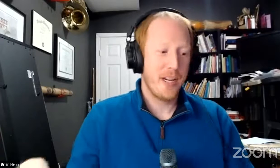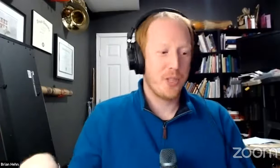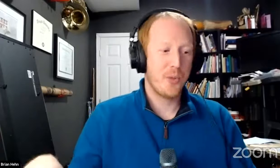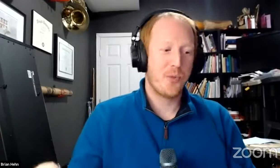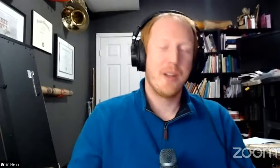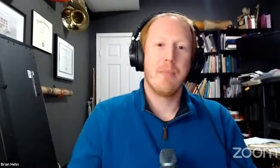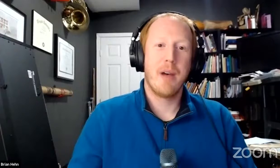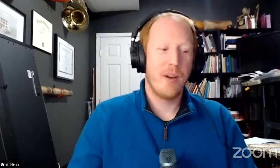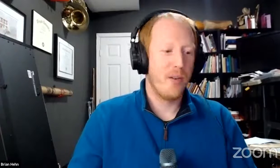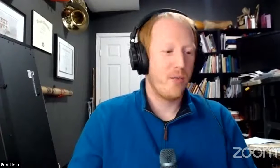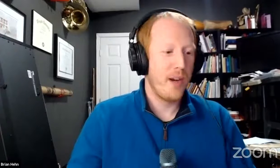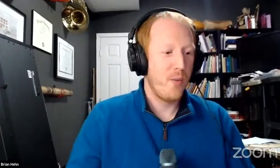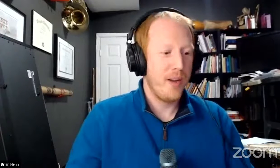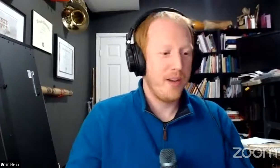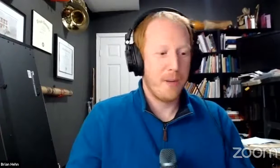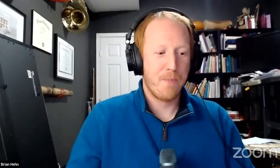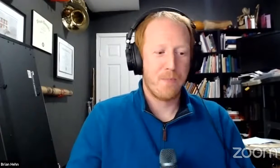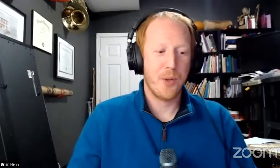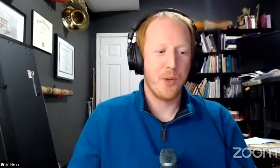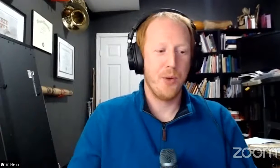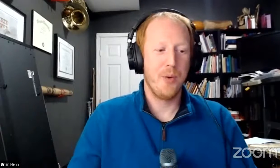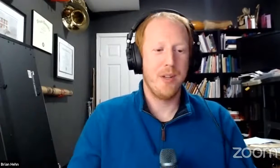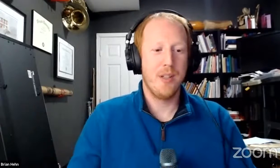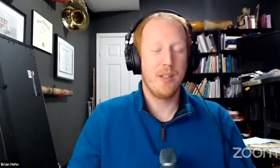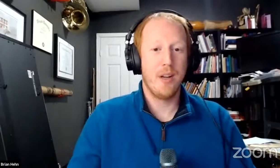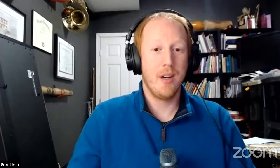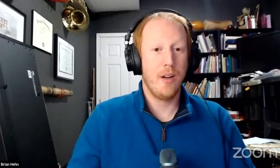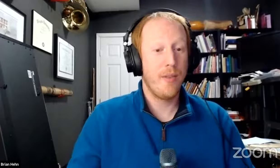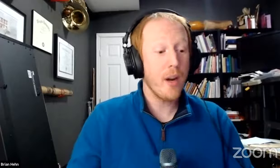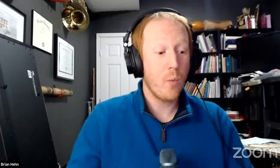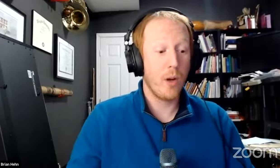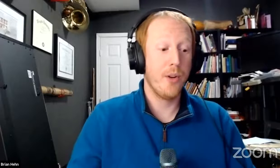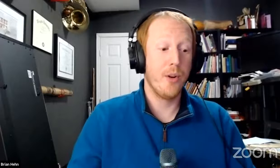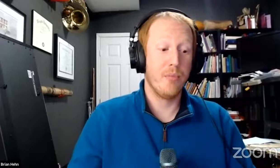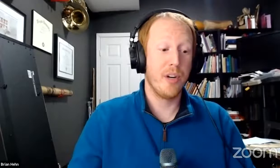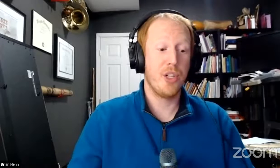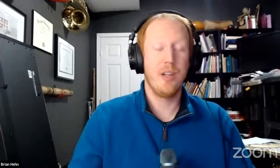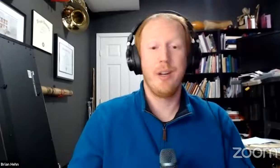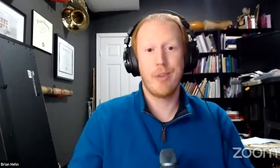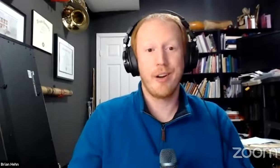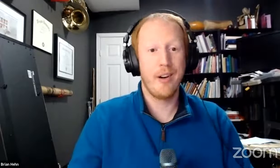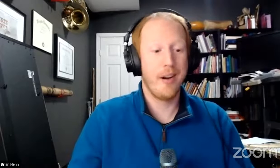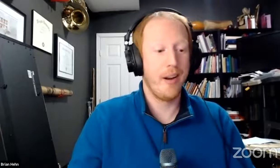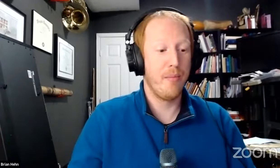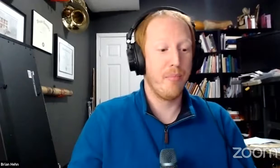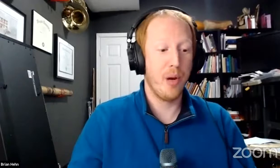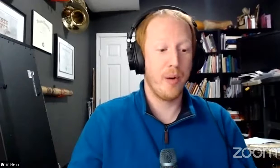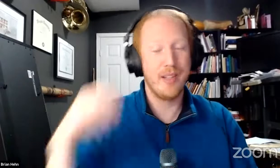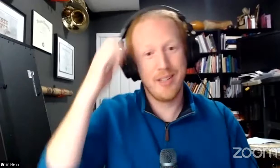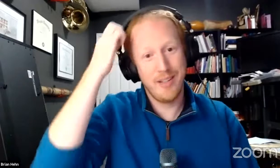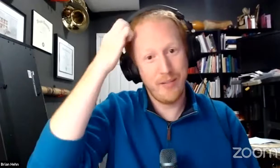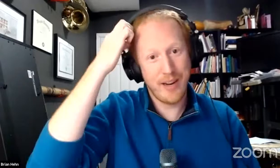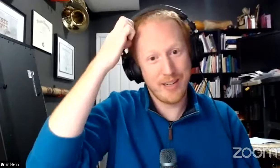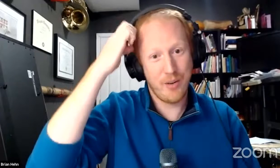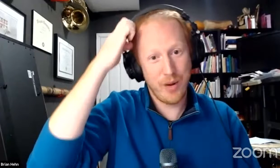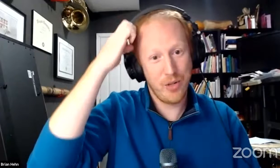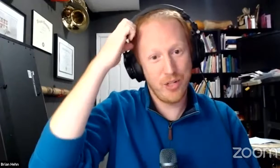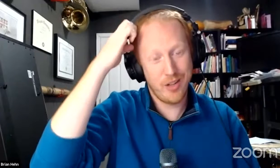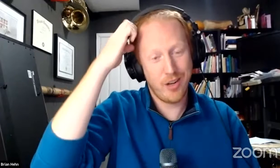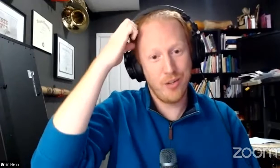warn this ain't a cold. Peace on the earth,